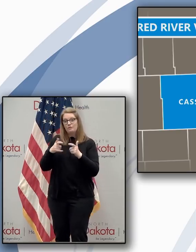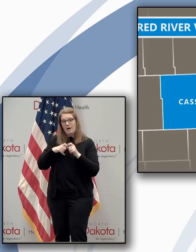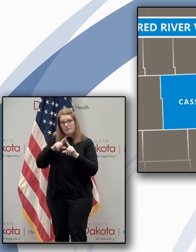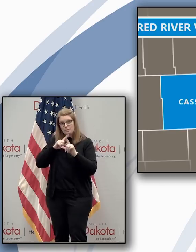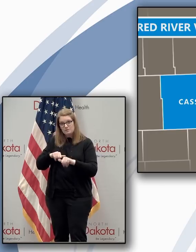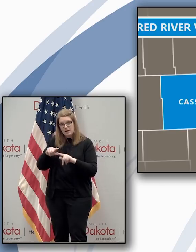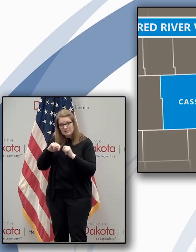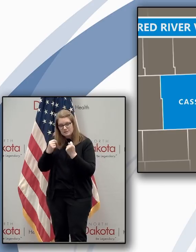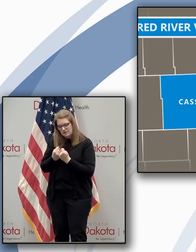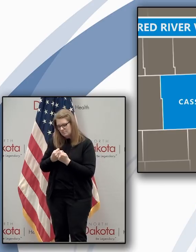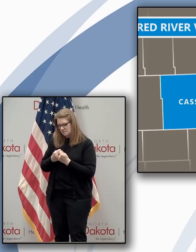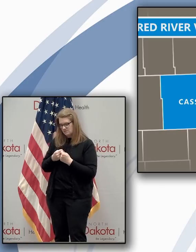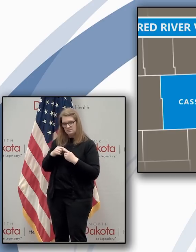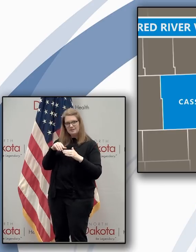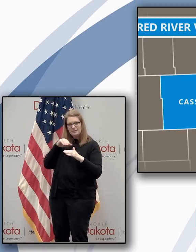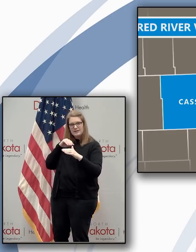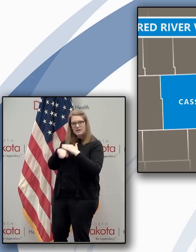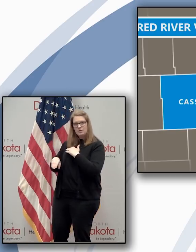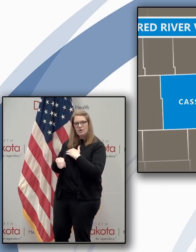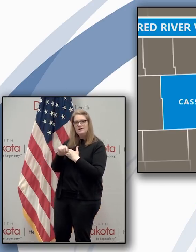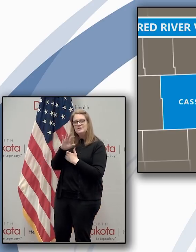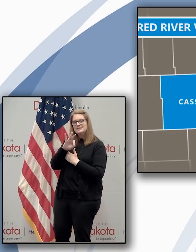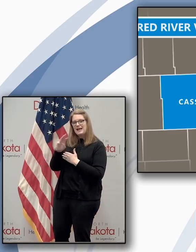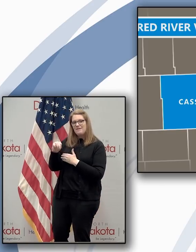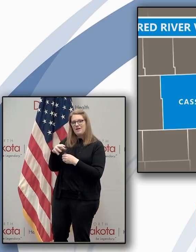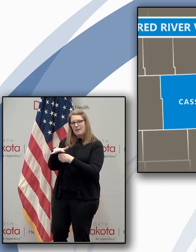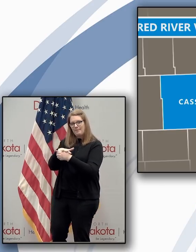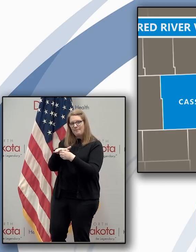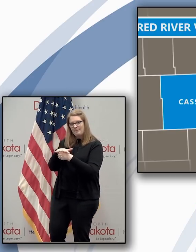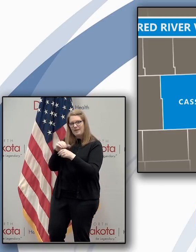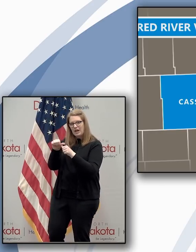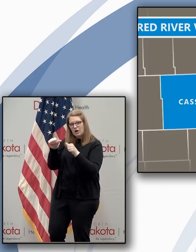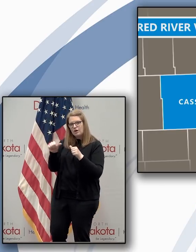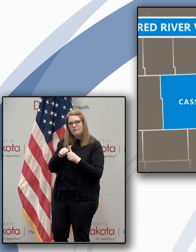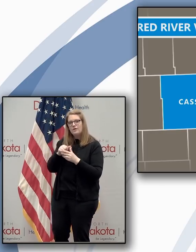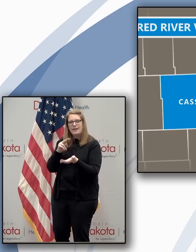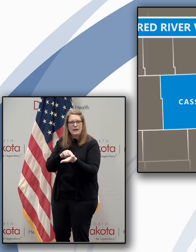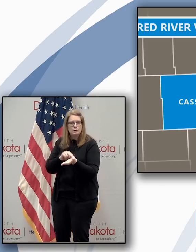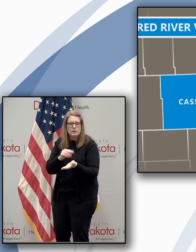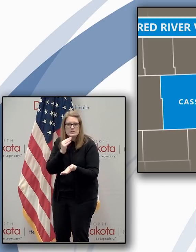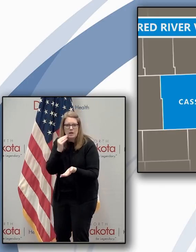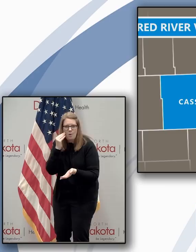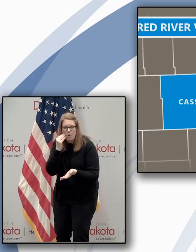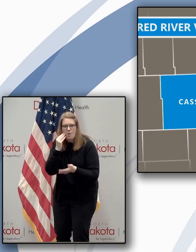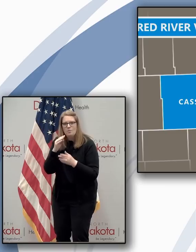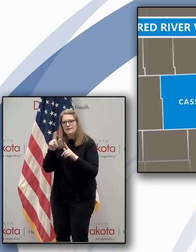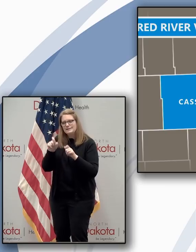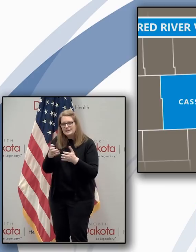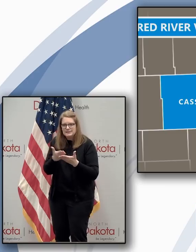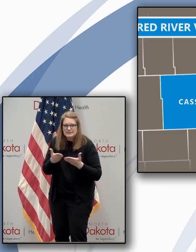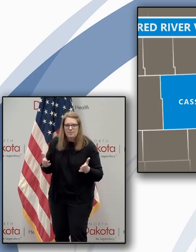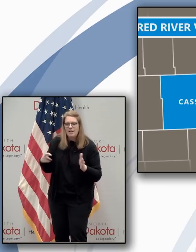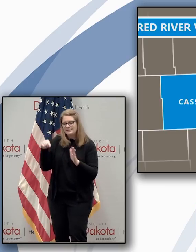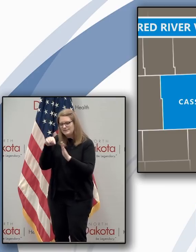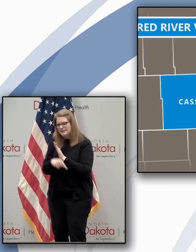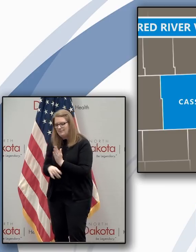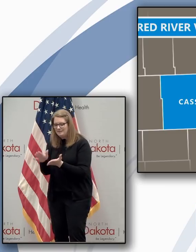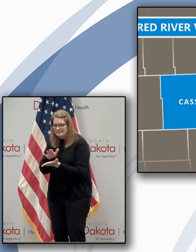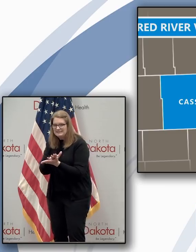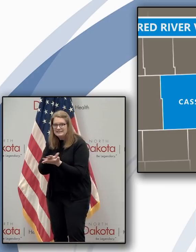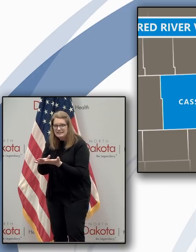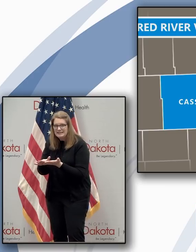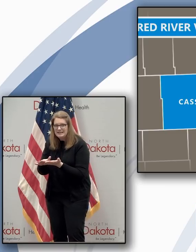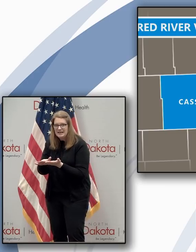that are headed out to the Fargo metro area for long-term care facilities, whether it's testing, supplies, deep cleaning, and to try